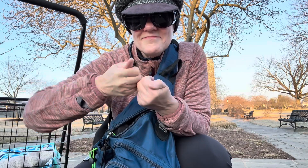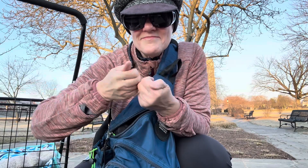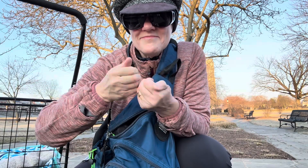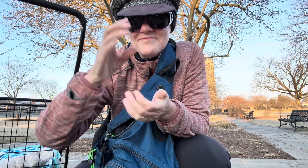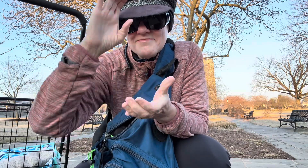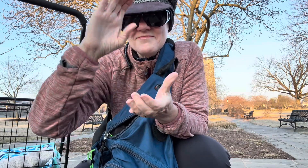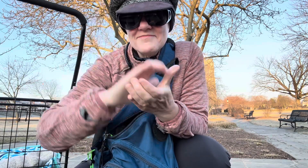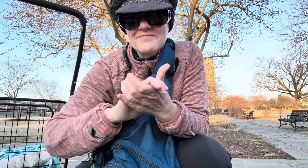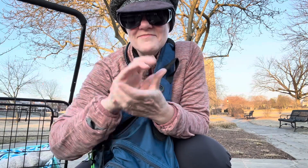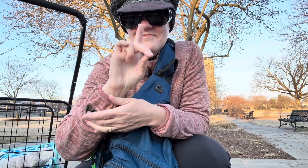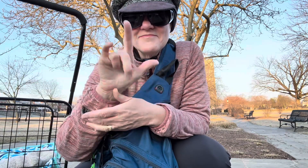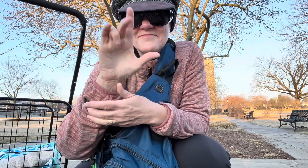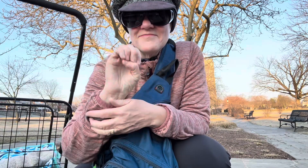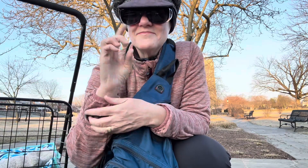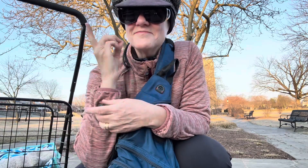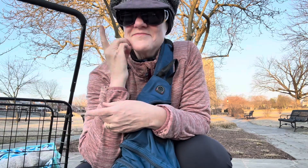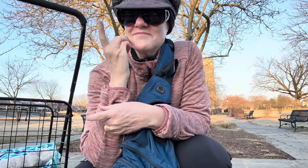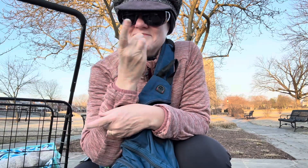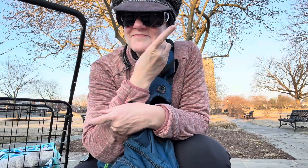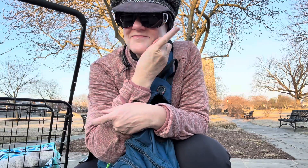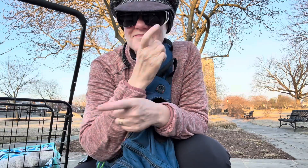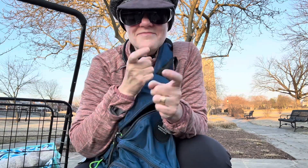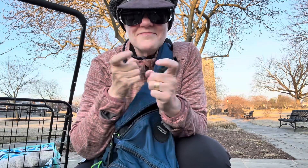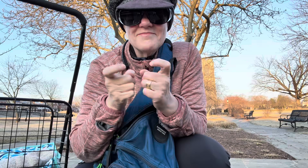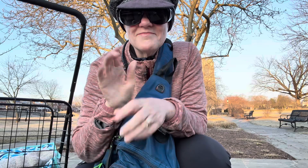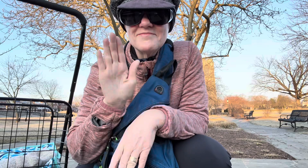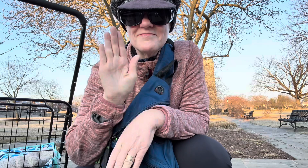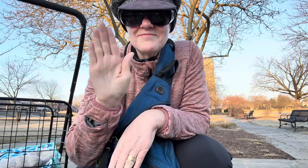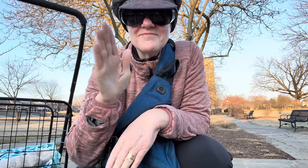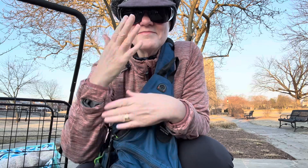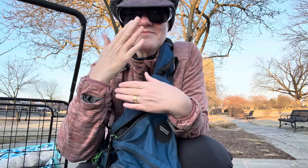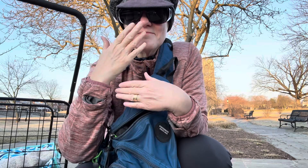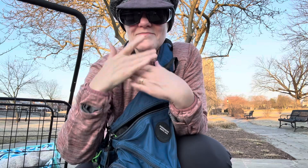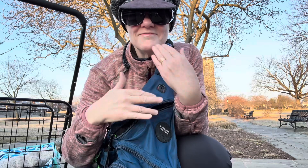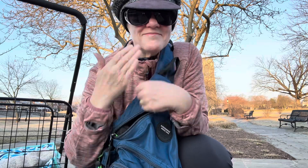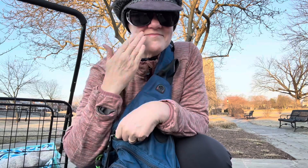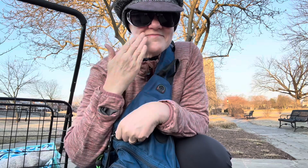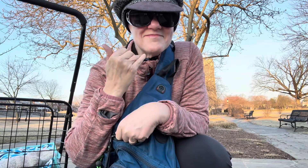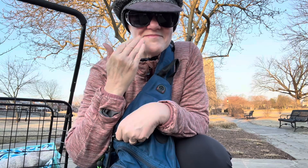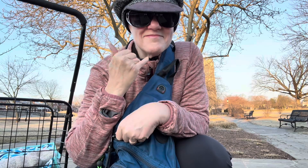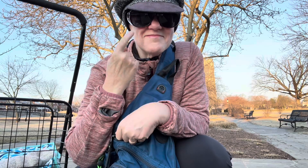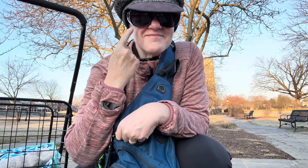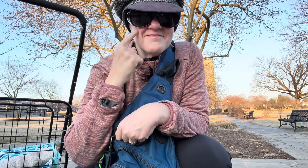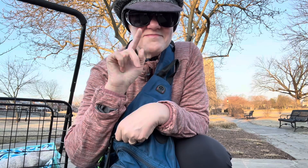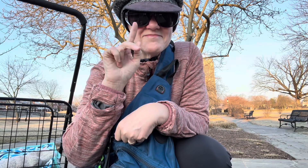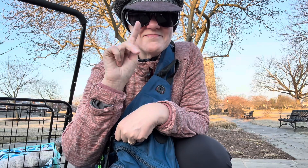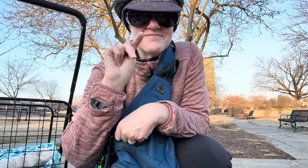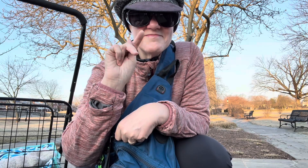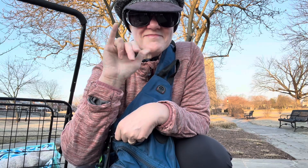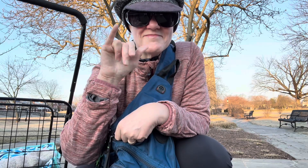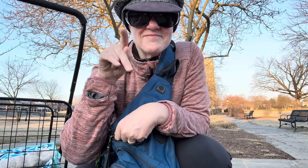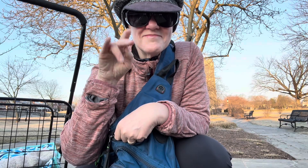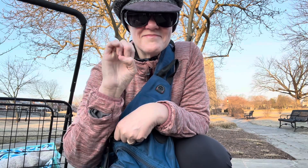my husband Dale controls his blood sugar, having type 2 diabetes by